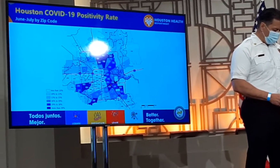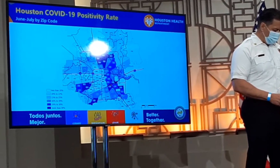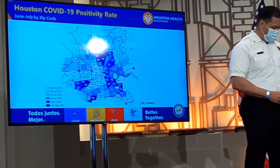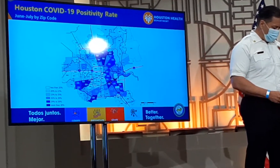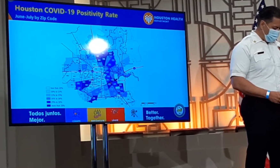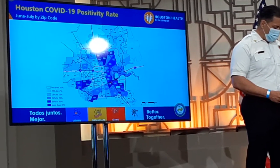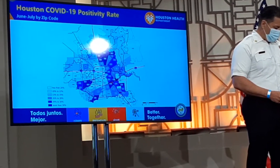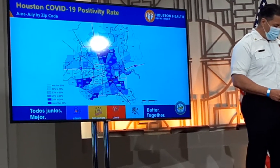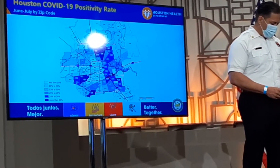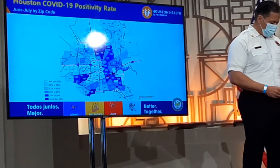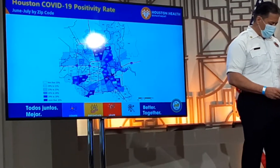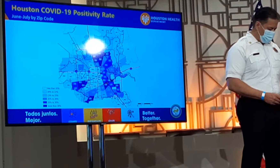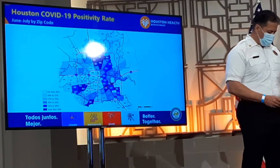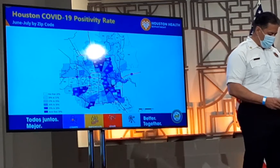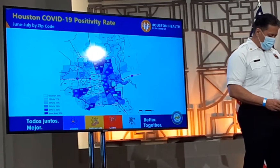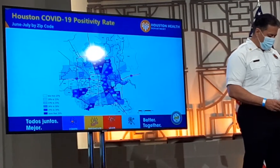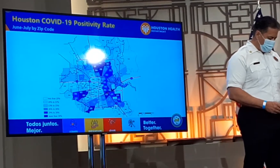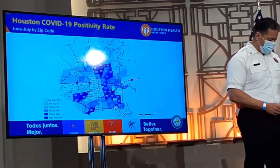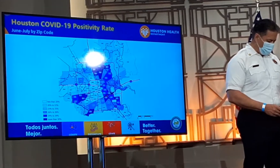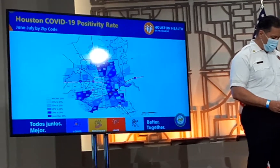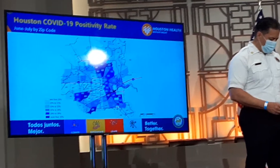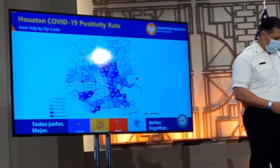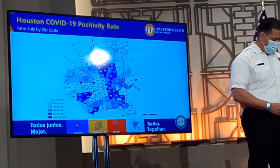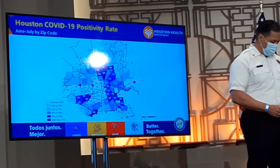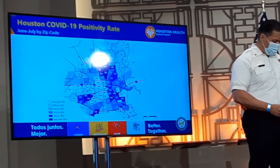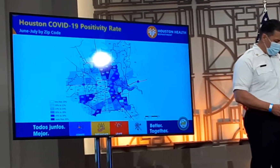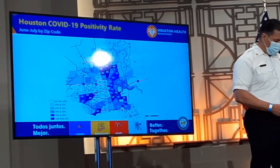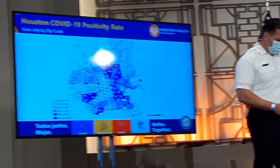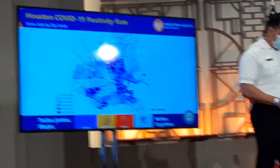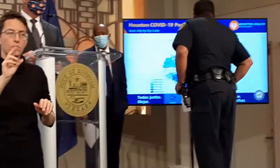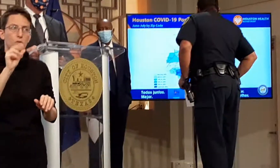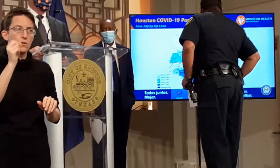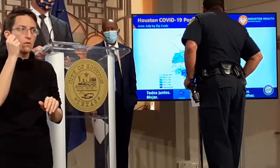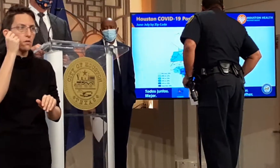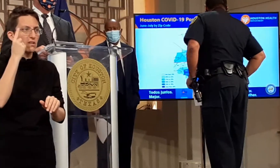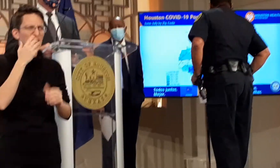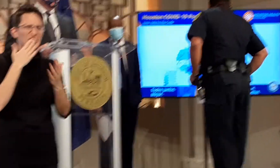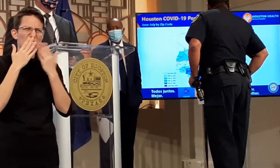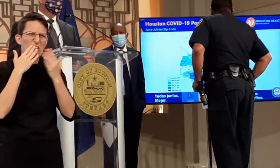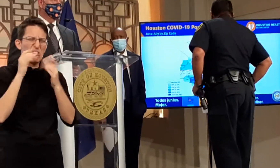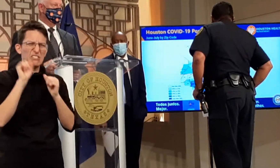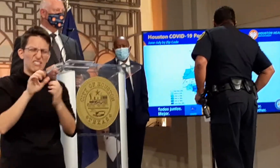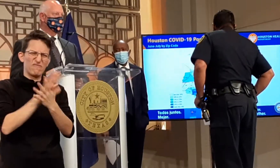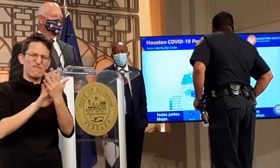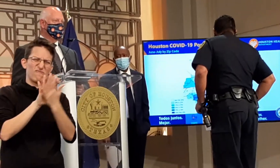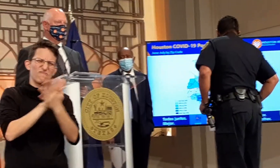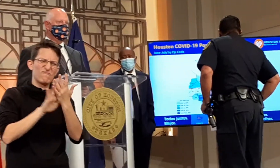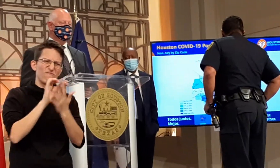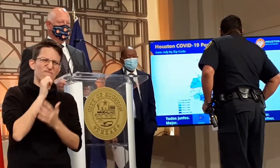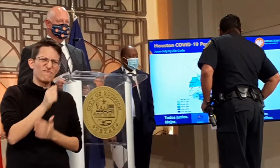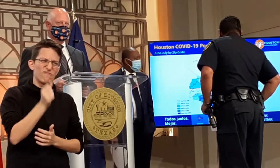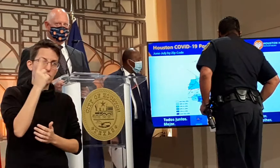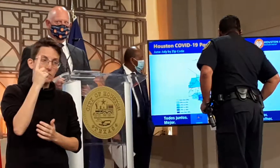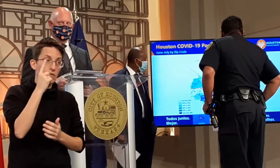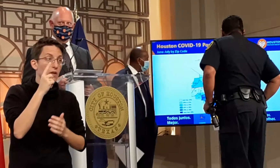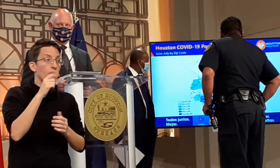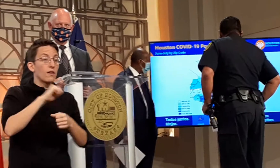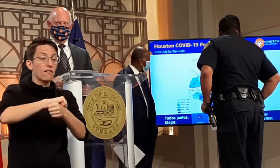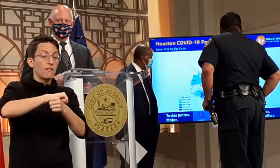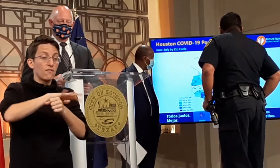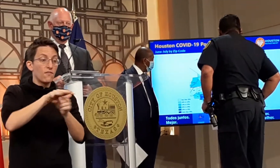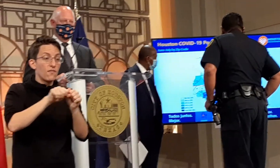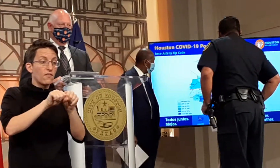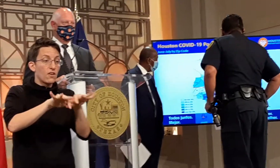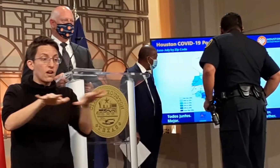20% positive. So that does not mean that there's no activity there. That's one thing about misleading. There is virus spreading in each and every zip code in